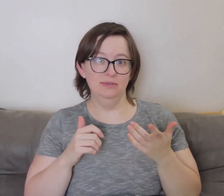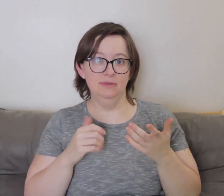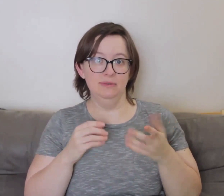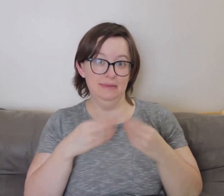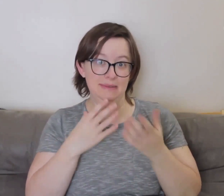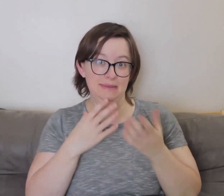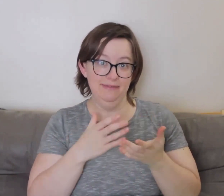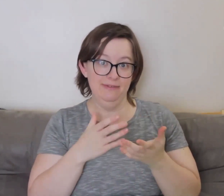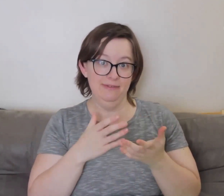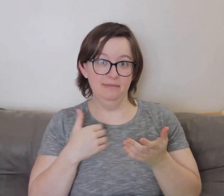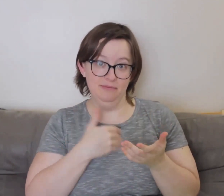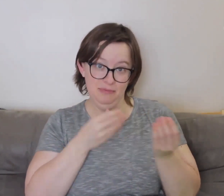So